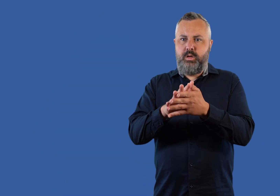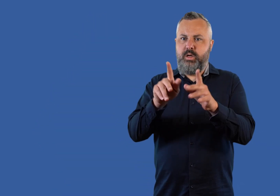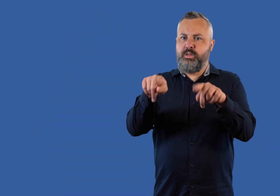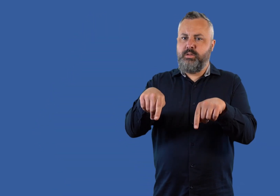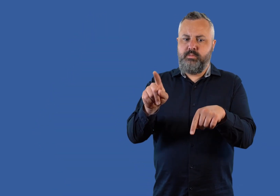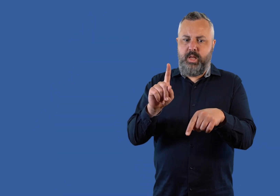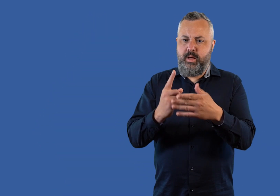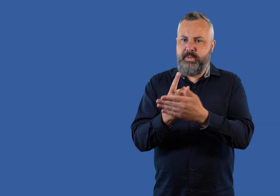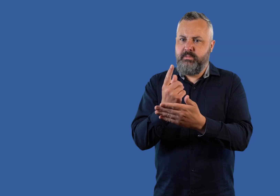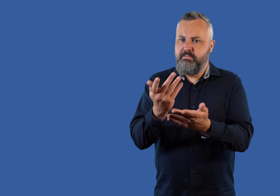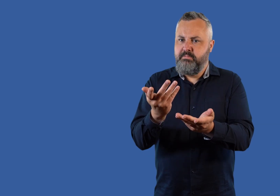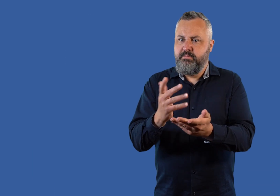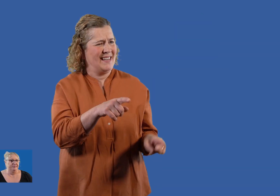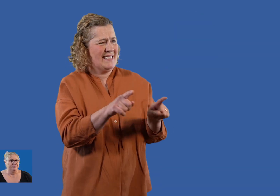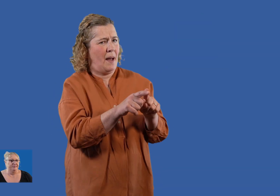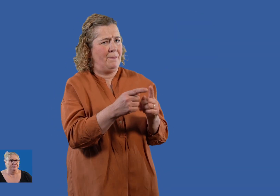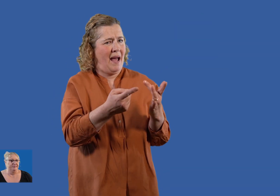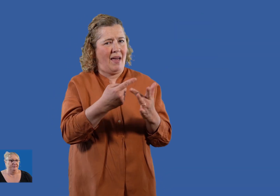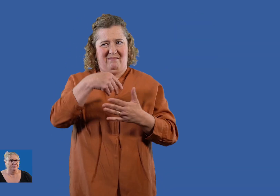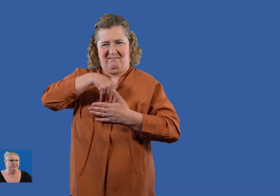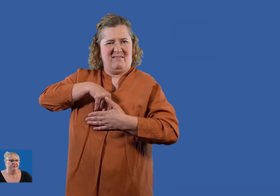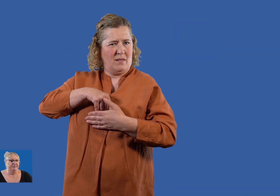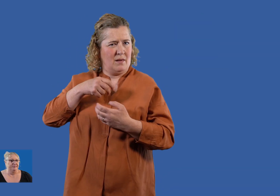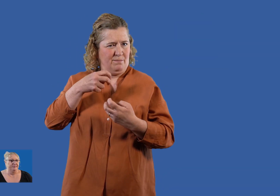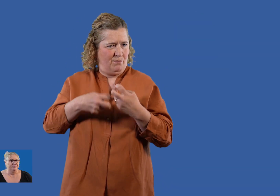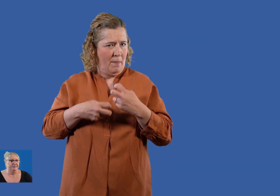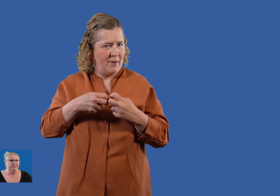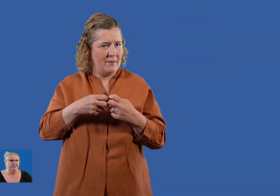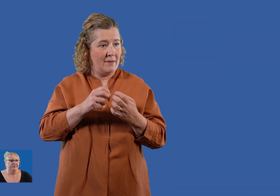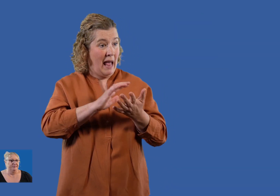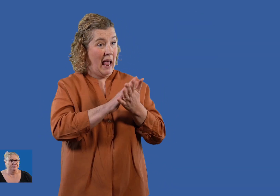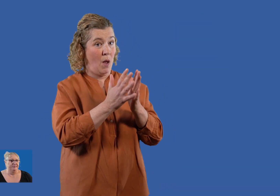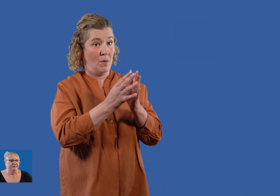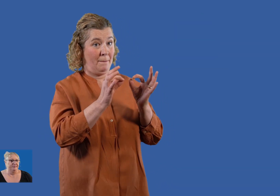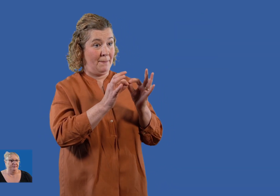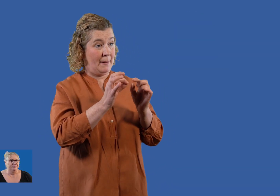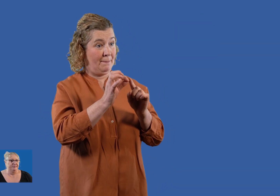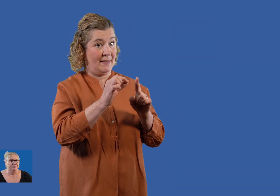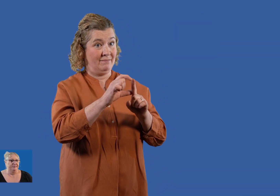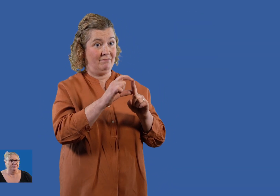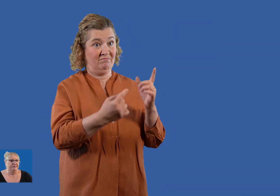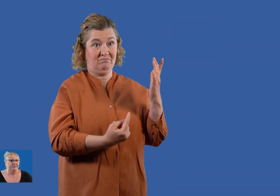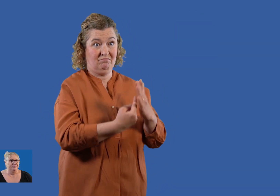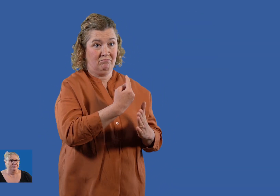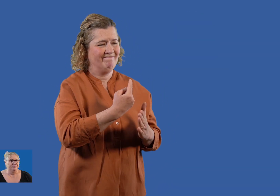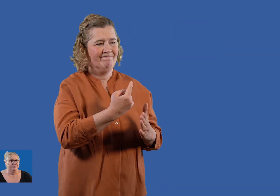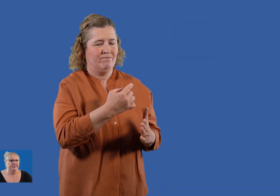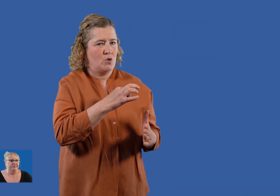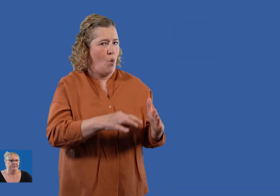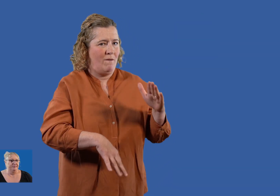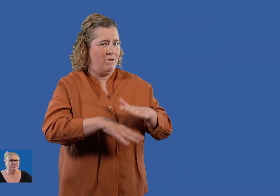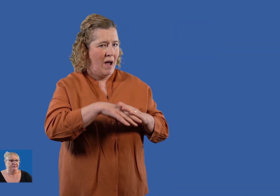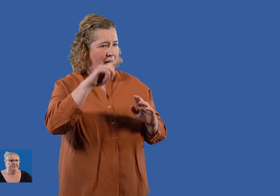disorder? Like with many personality disorders, the causes of BPD aren't fully